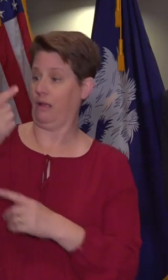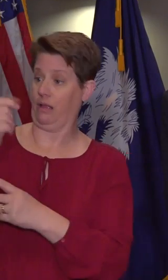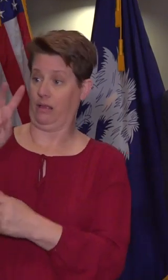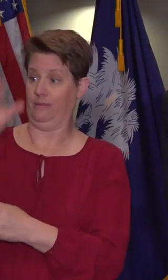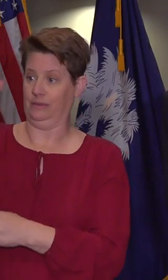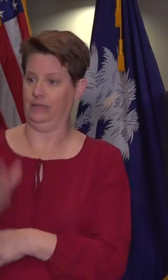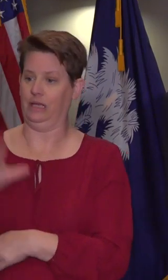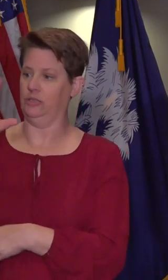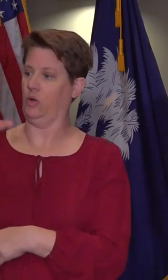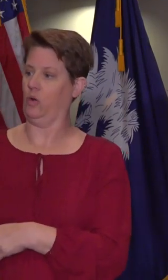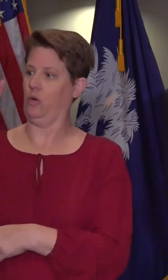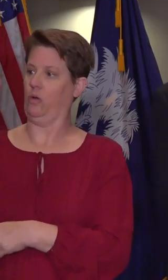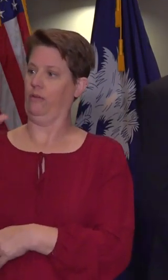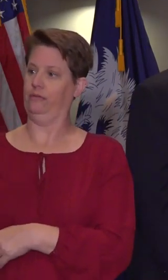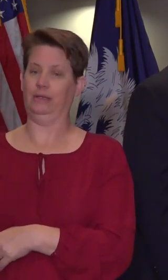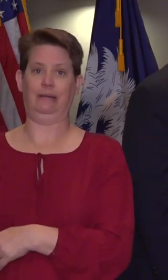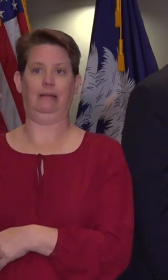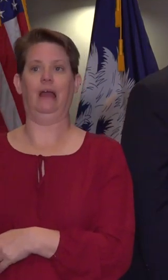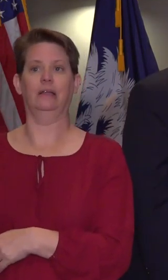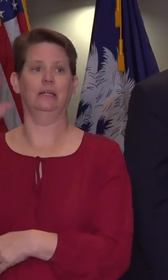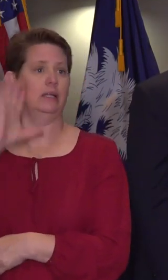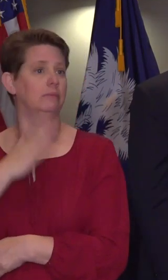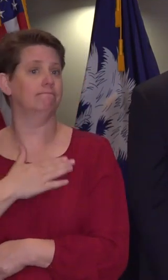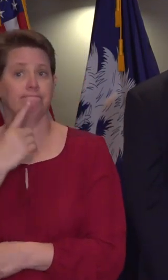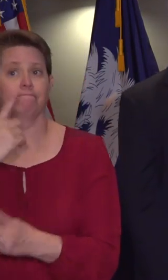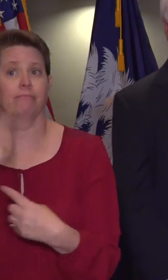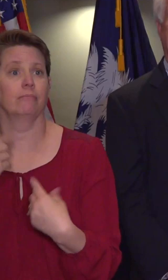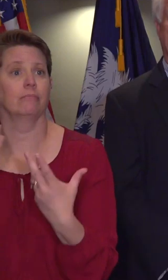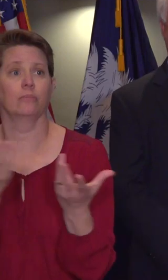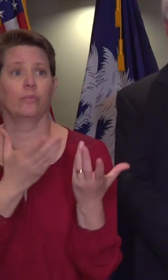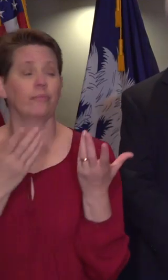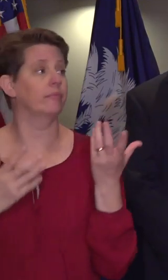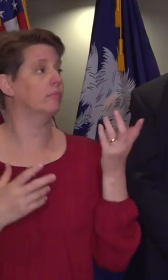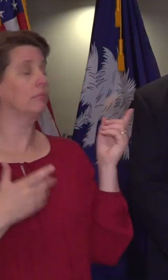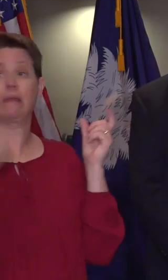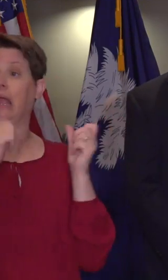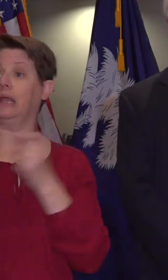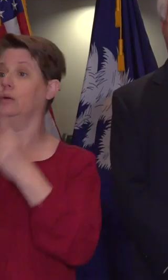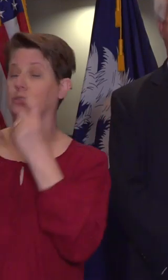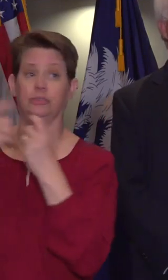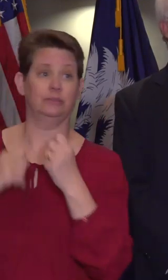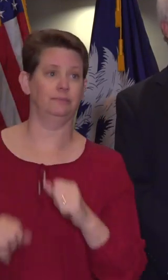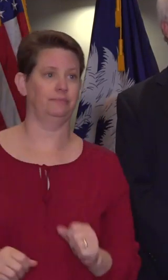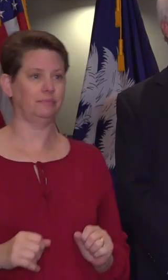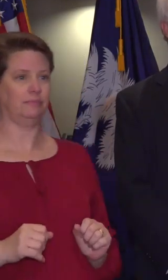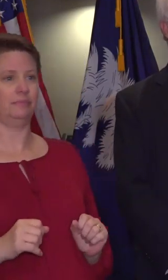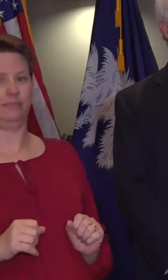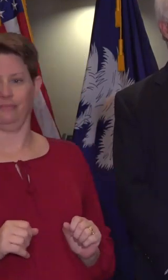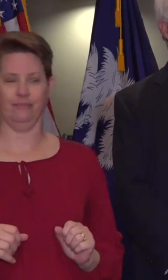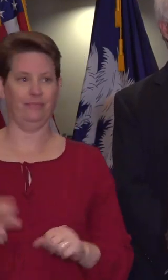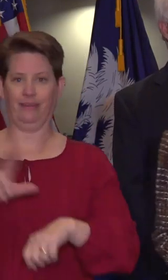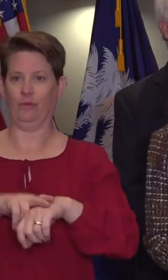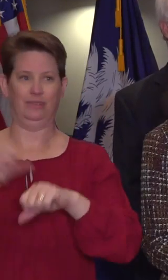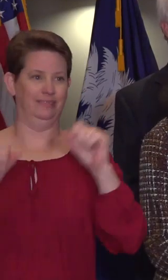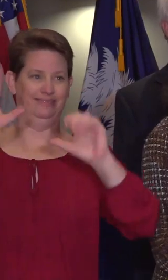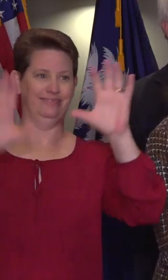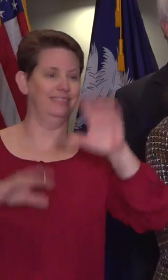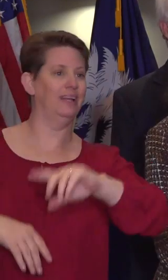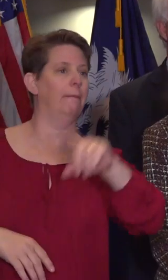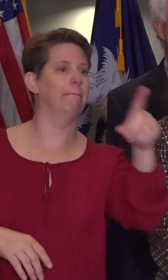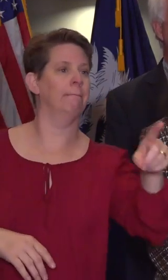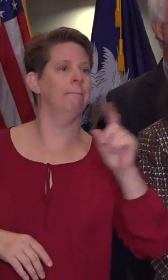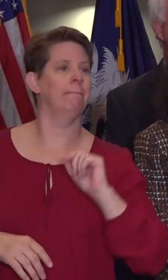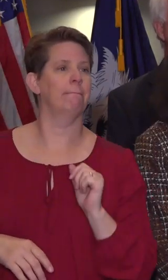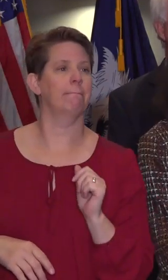scdhec.gov/COVID-19. Thank you, and I'm happy to take any questions. Does anyone have questions? Yes, ma'am. In